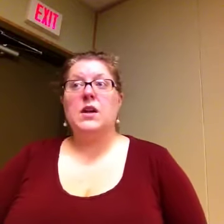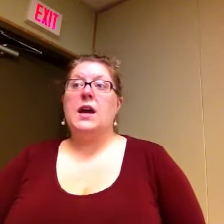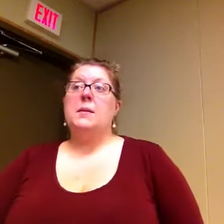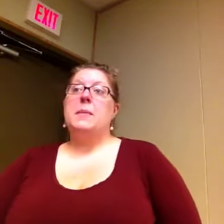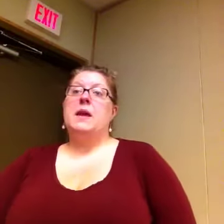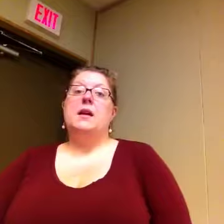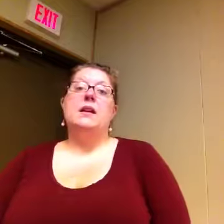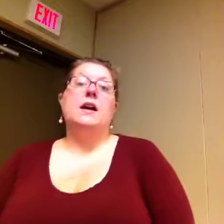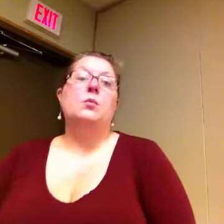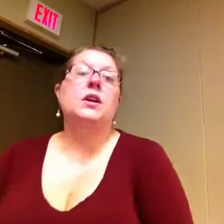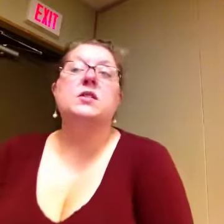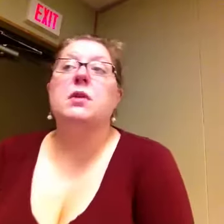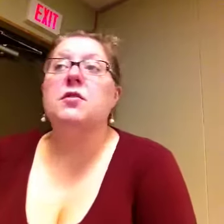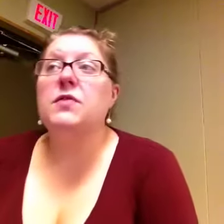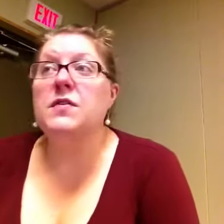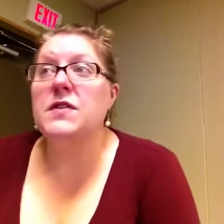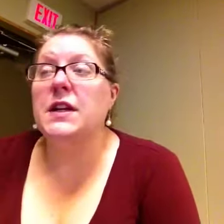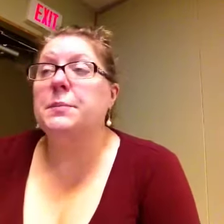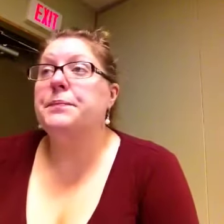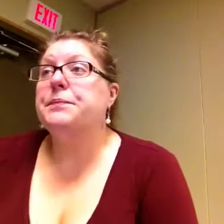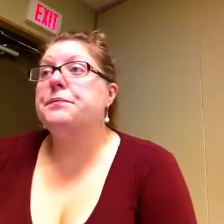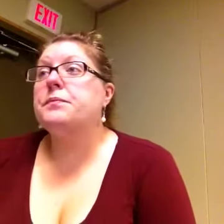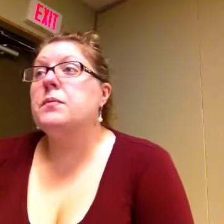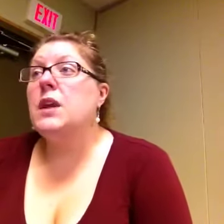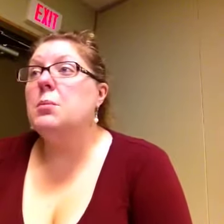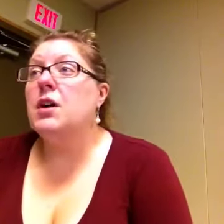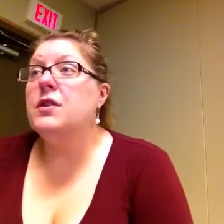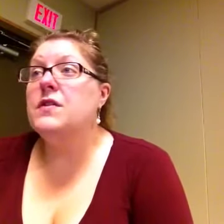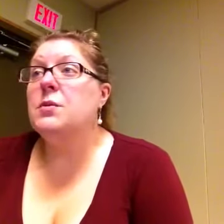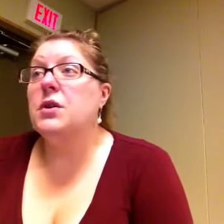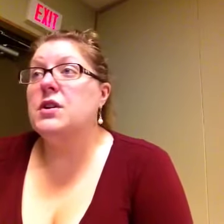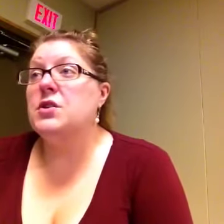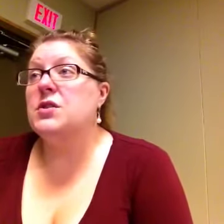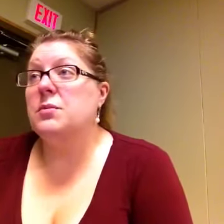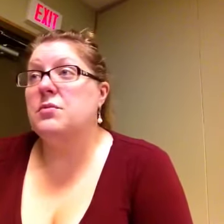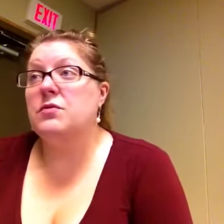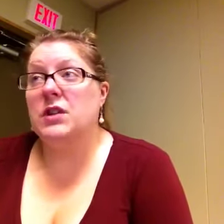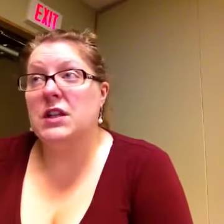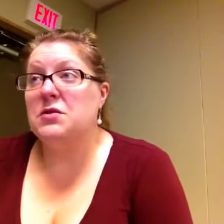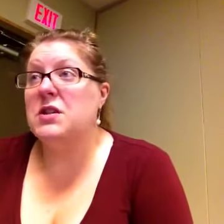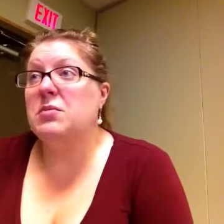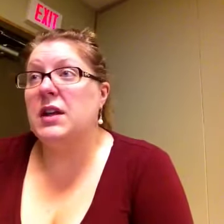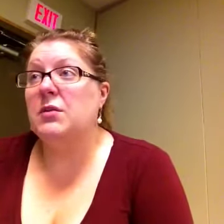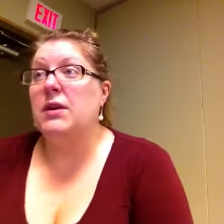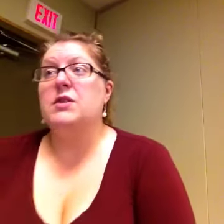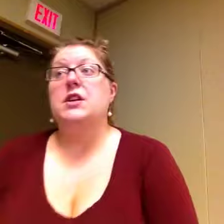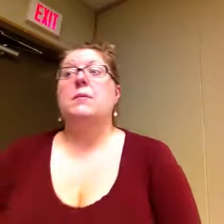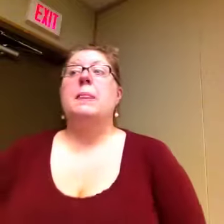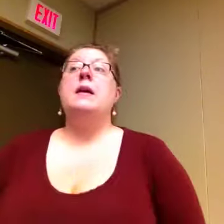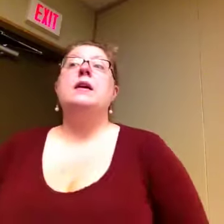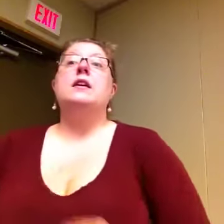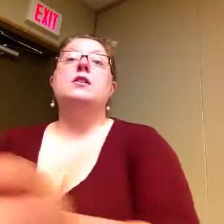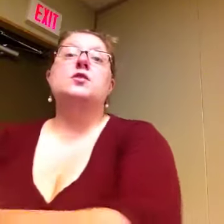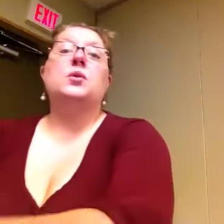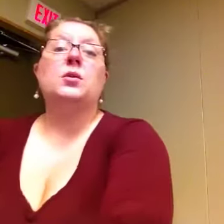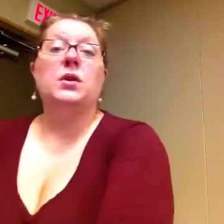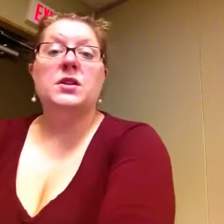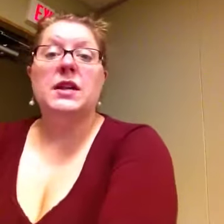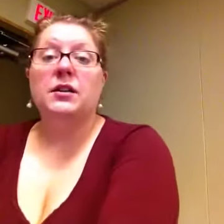Okay, now when we get to bar 50, we're going to do some really interesting playing around here. Here's what I wanted the altos